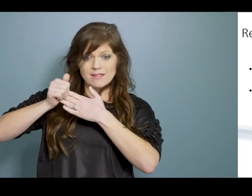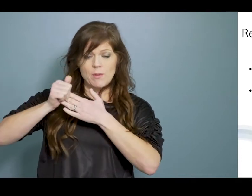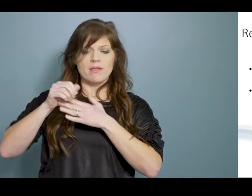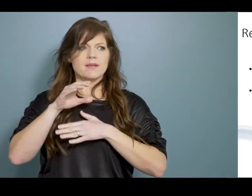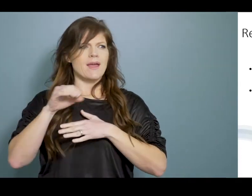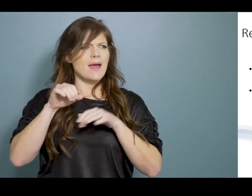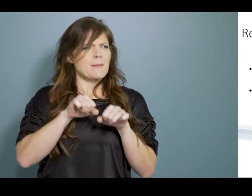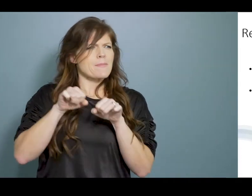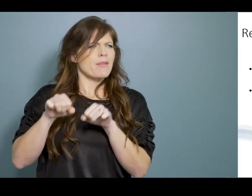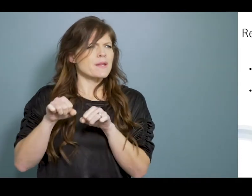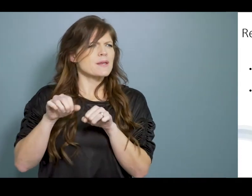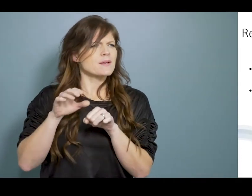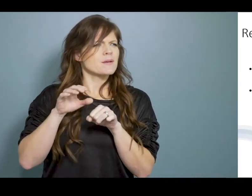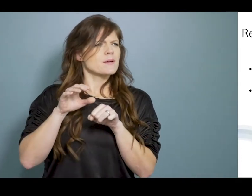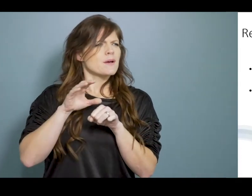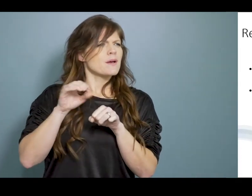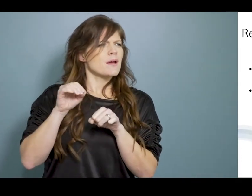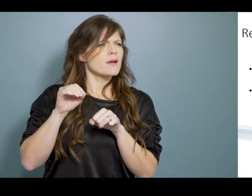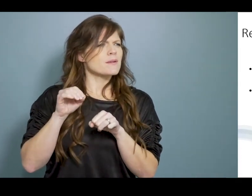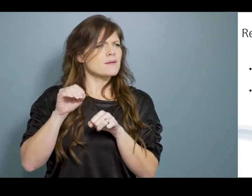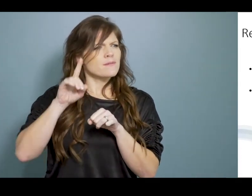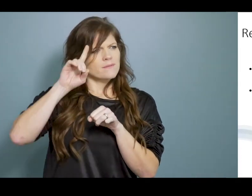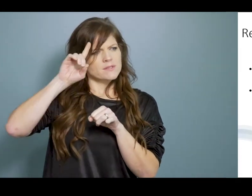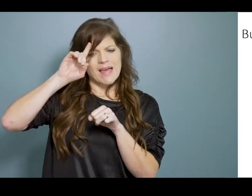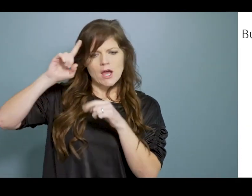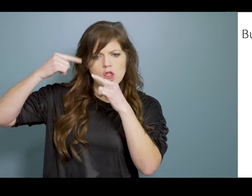in terms of building resilience,